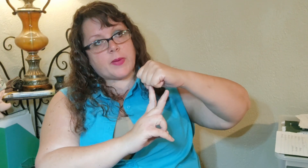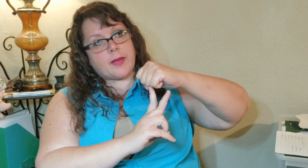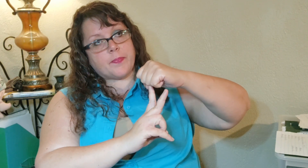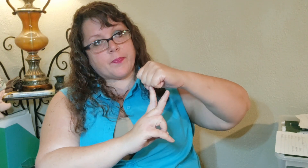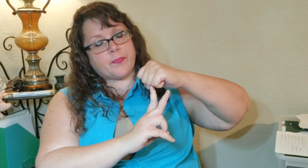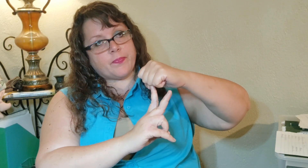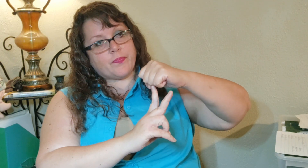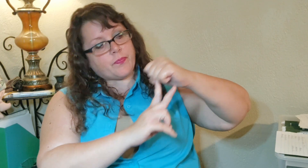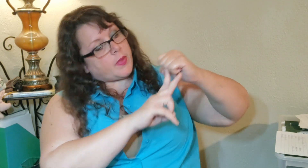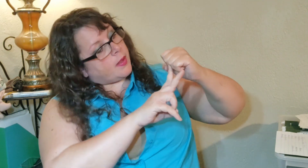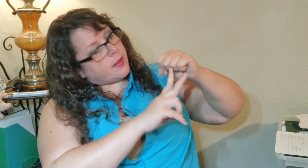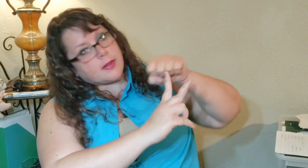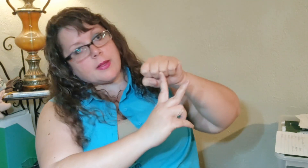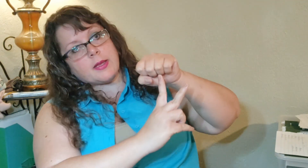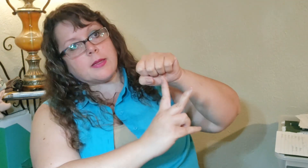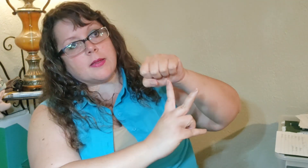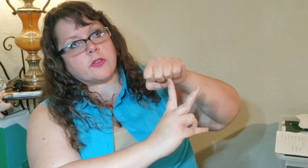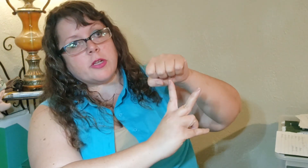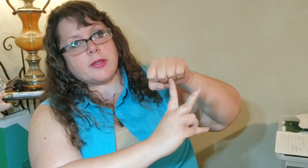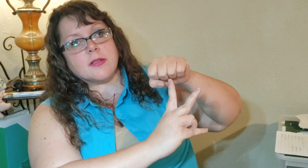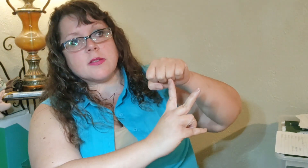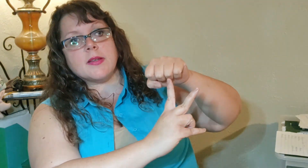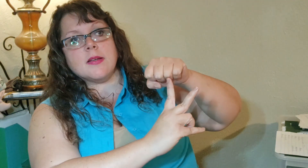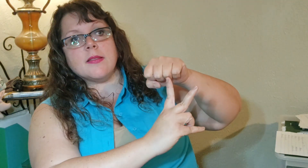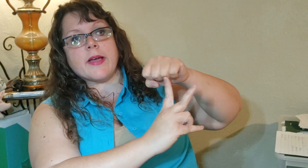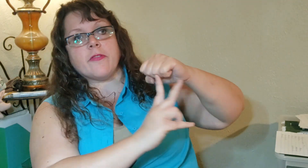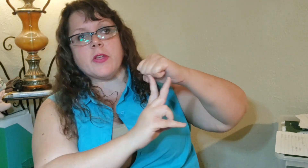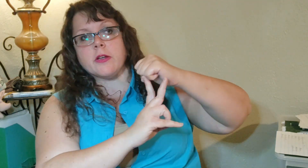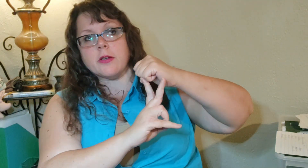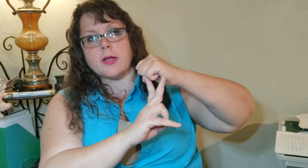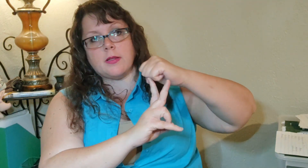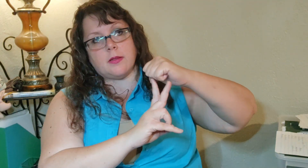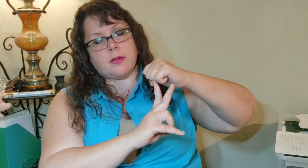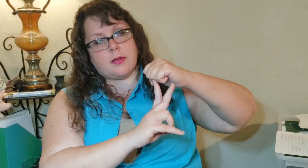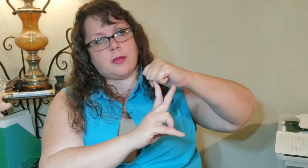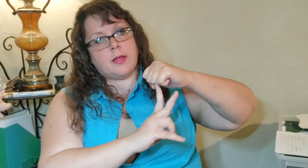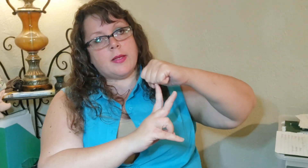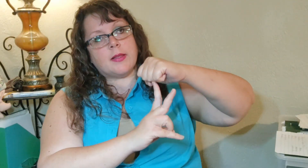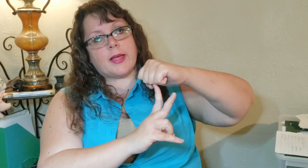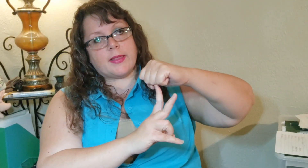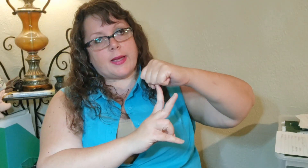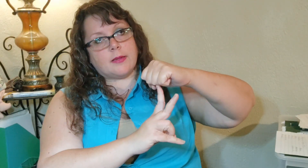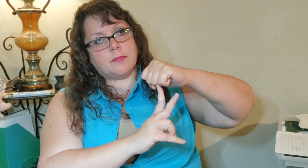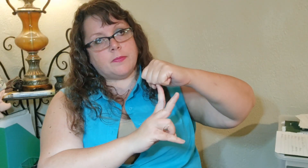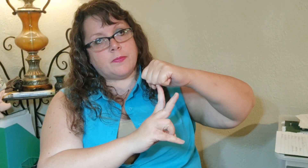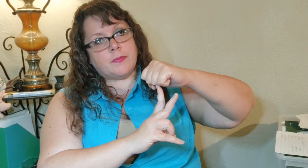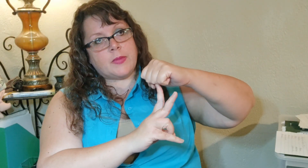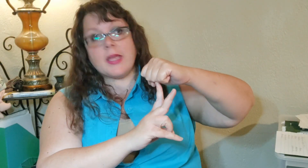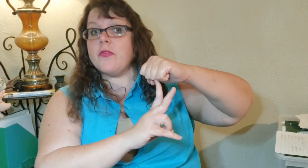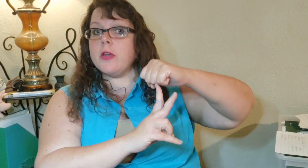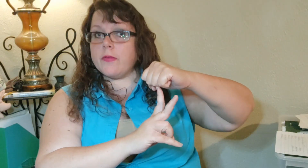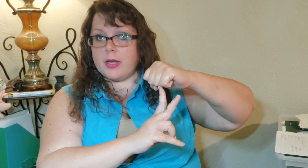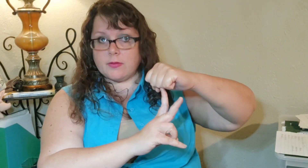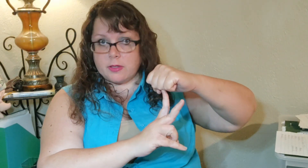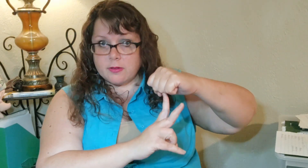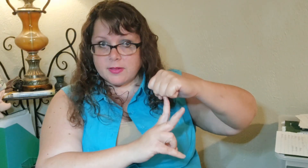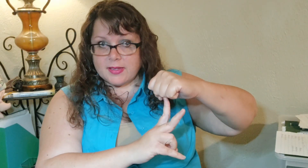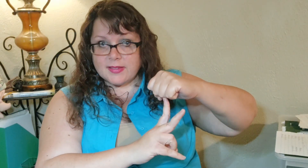way. And I'll show you this, that finger and like that, if you ever have to use that